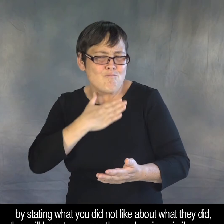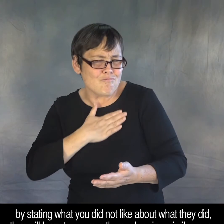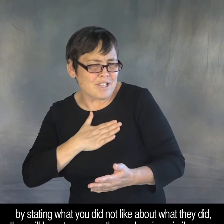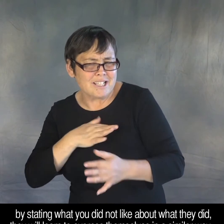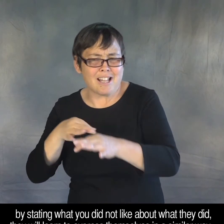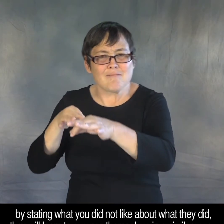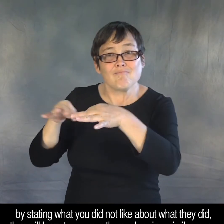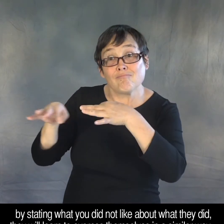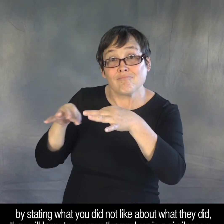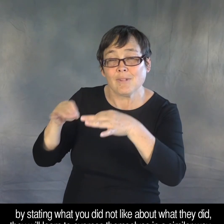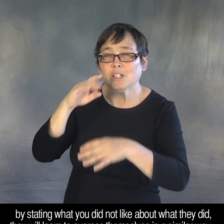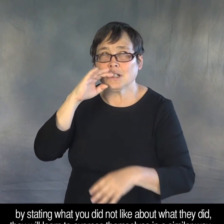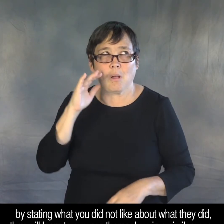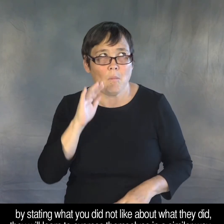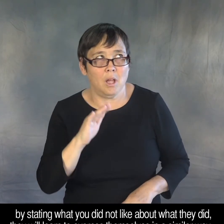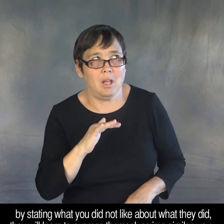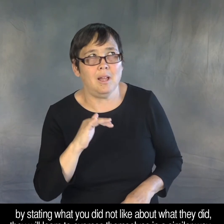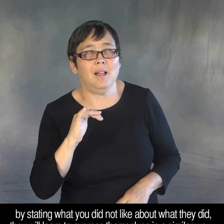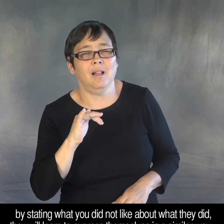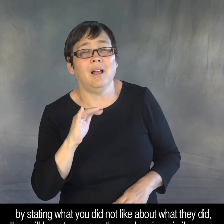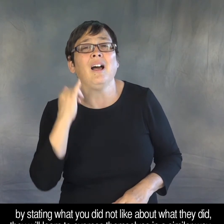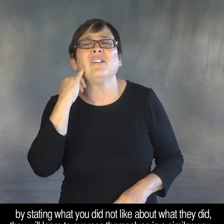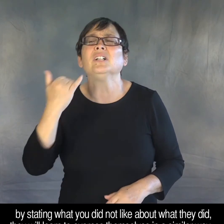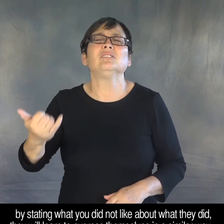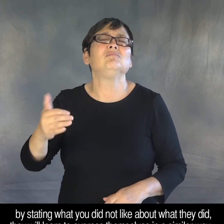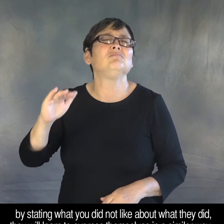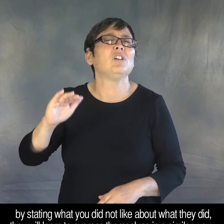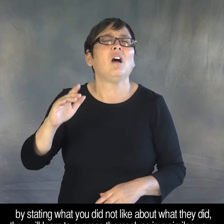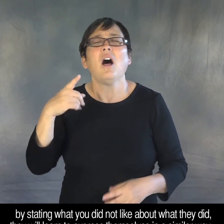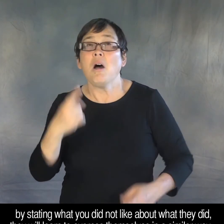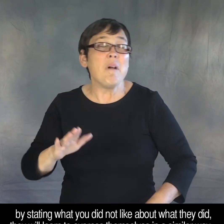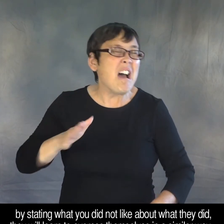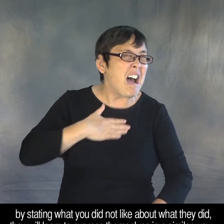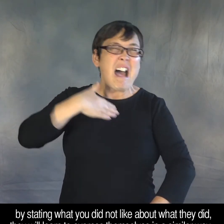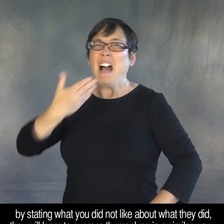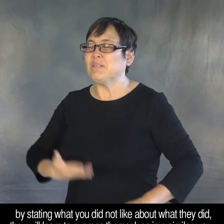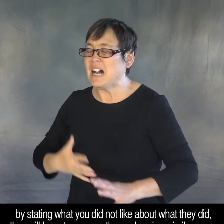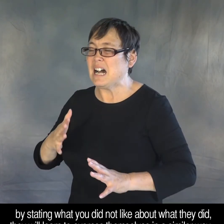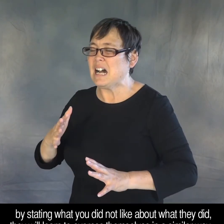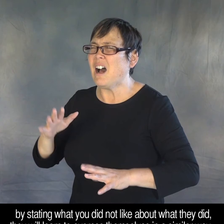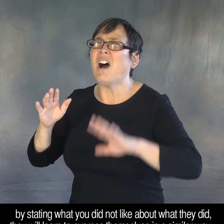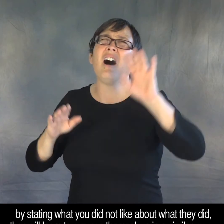stating what you did not like about what they did, they will learn to express themselves in a similar way.